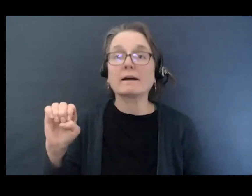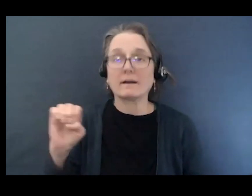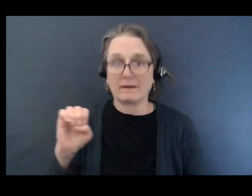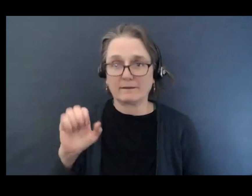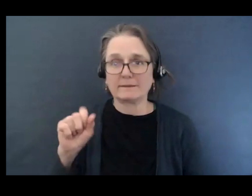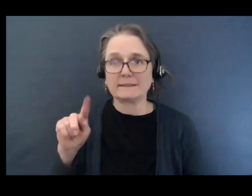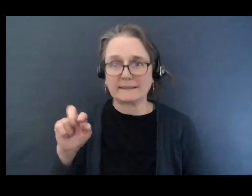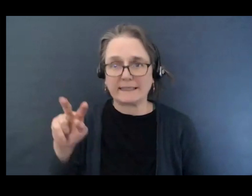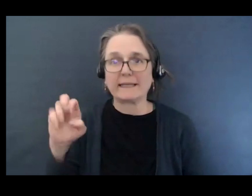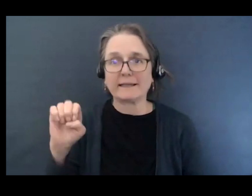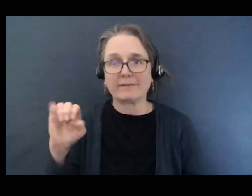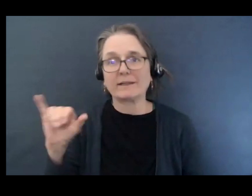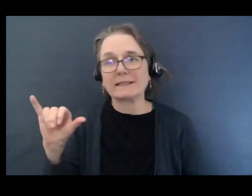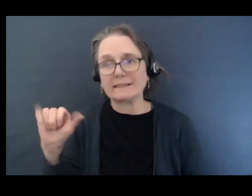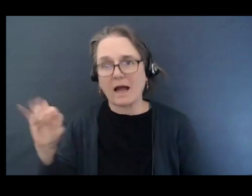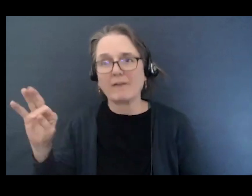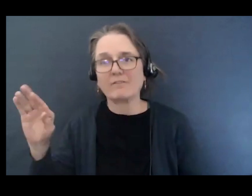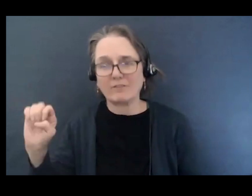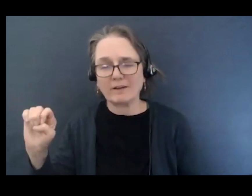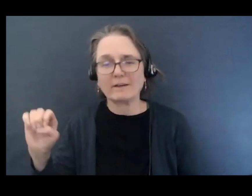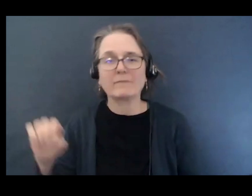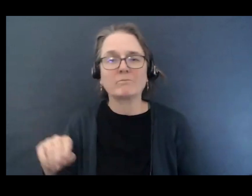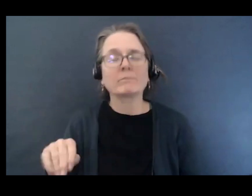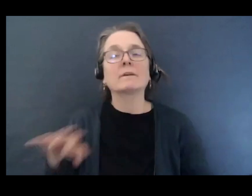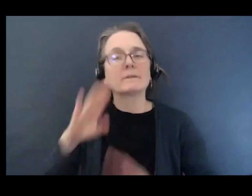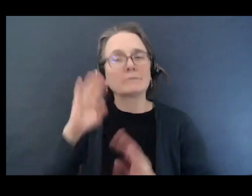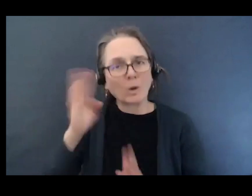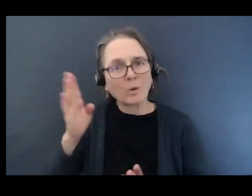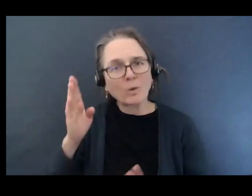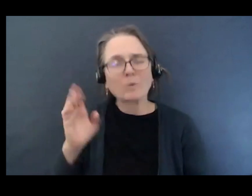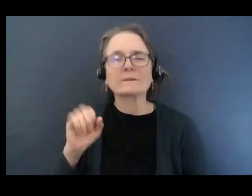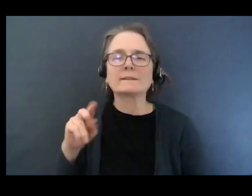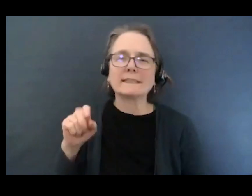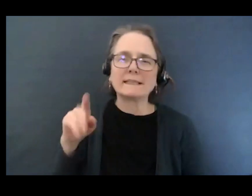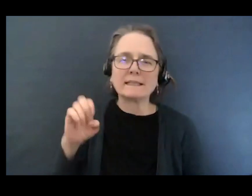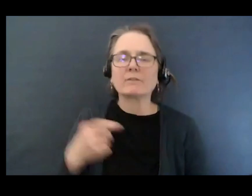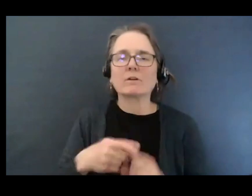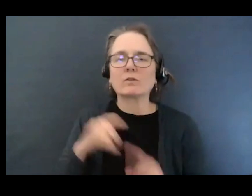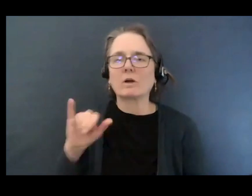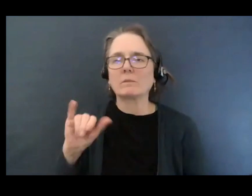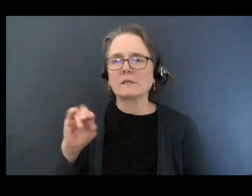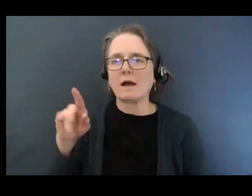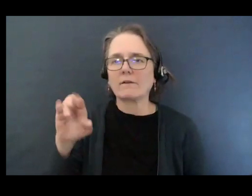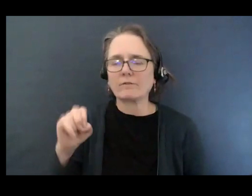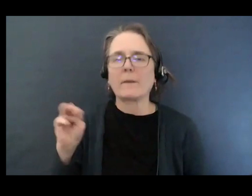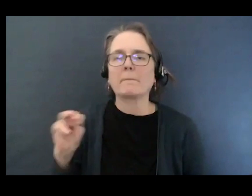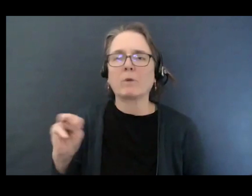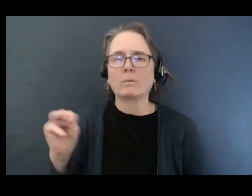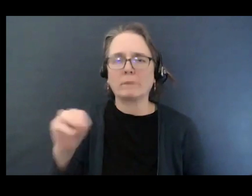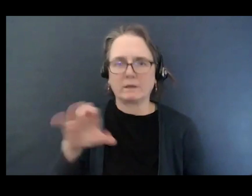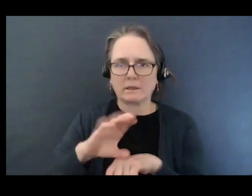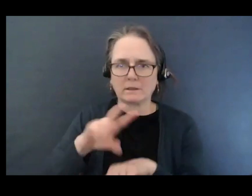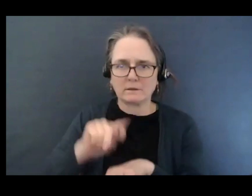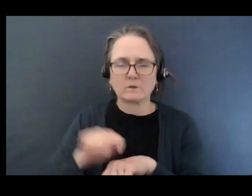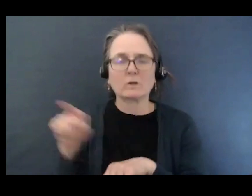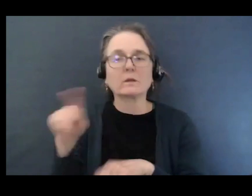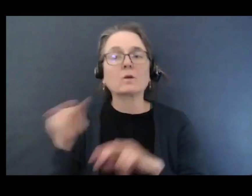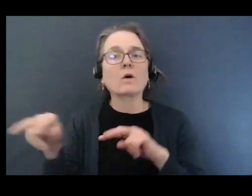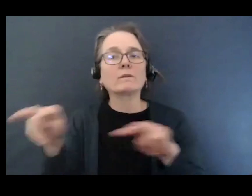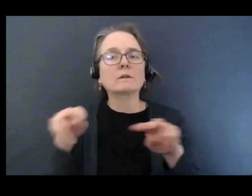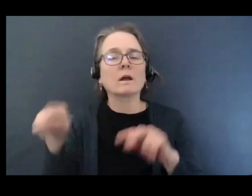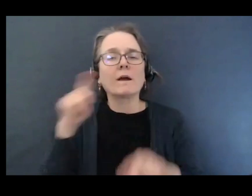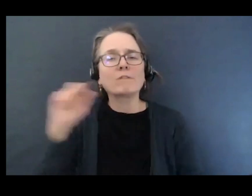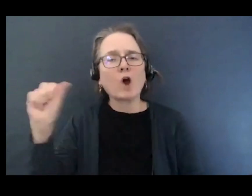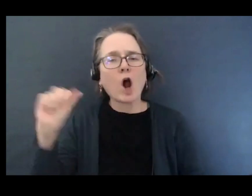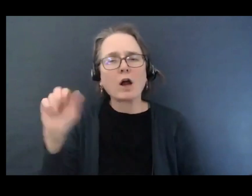him. So Steve of Yaffe Mobility Consulting, he oversees planning and operations